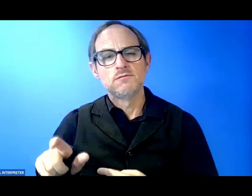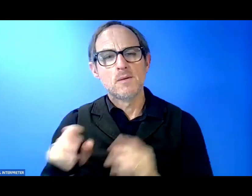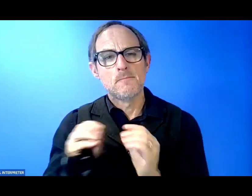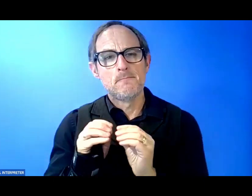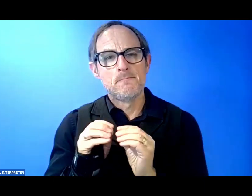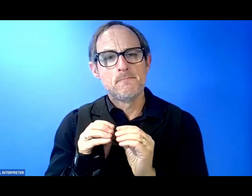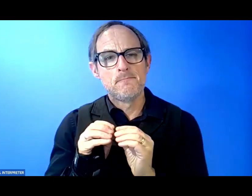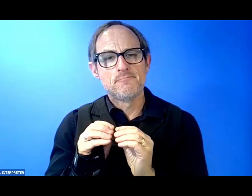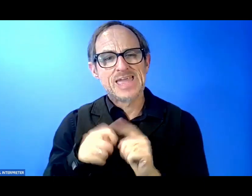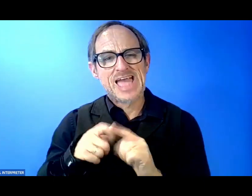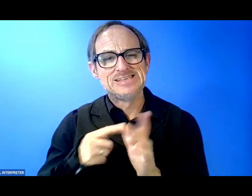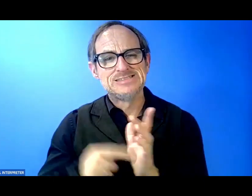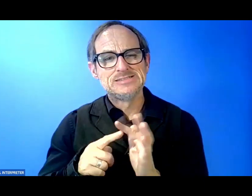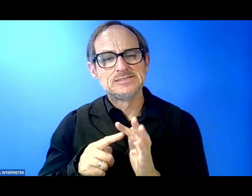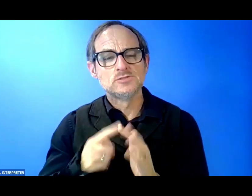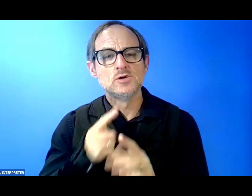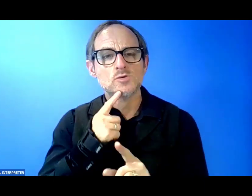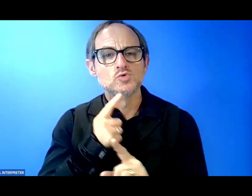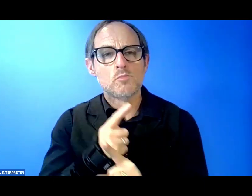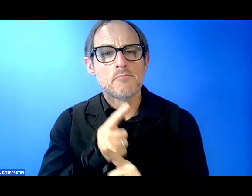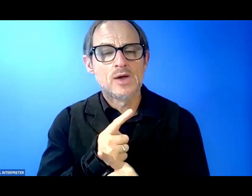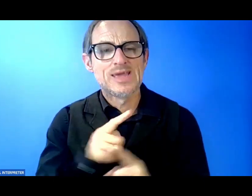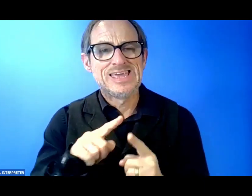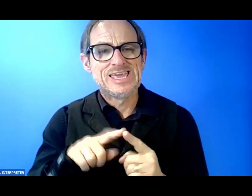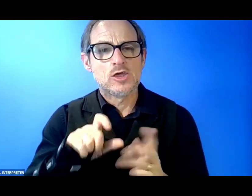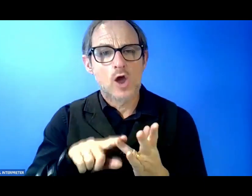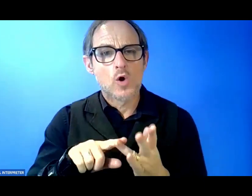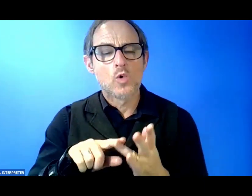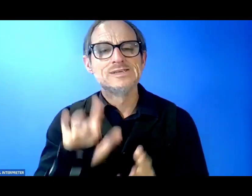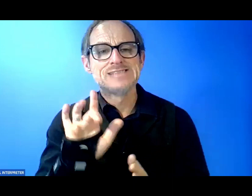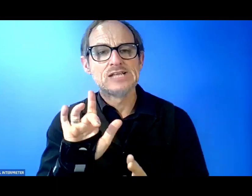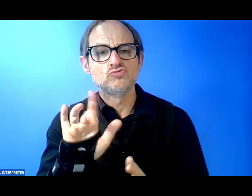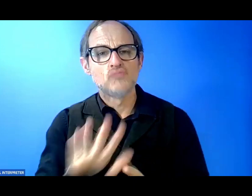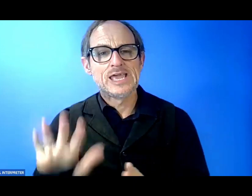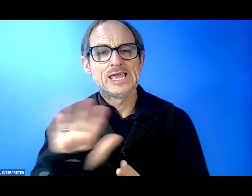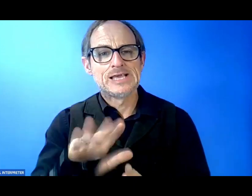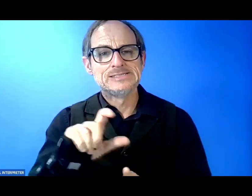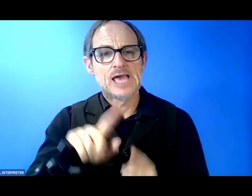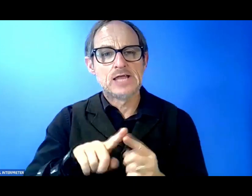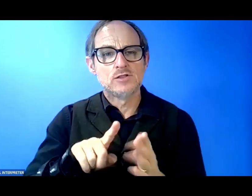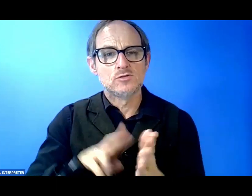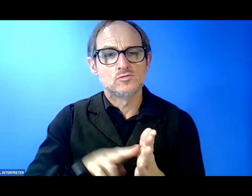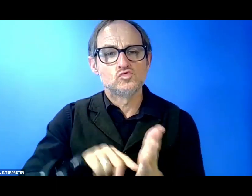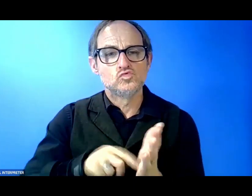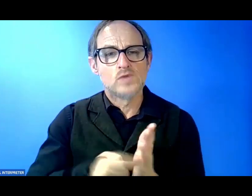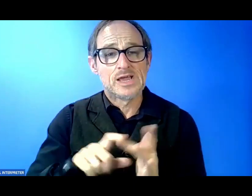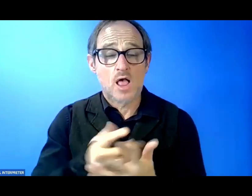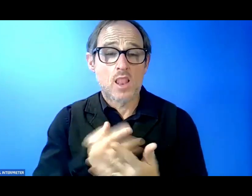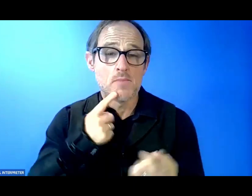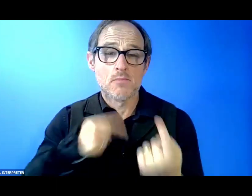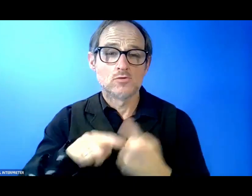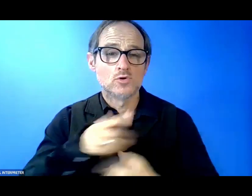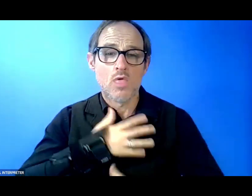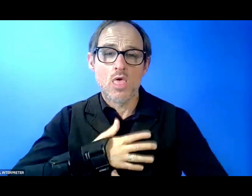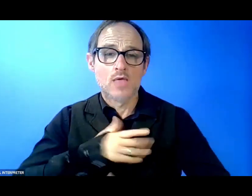biocentrics. Everybody was so emotional that I'm getting emotional here too. That